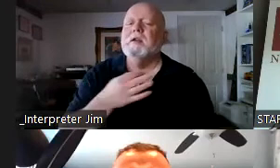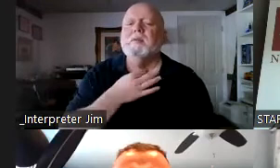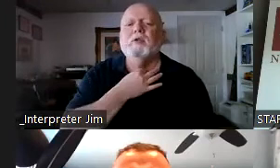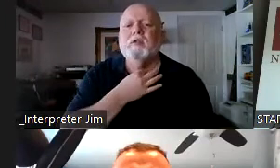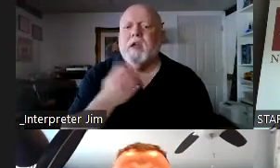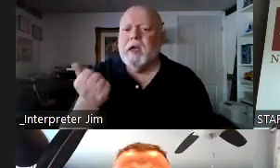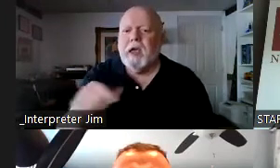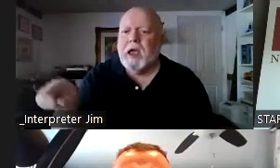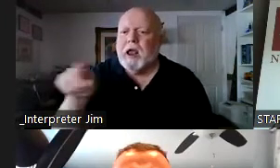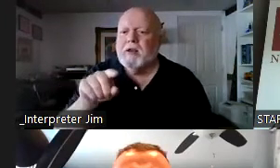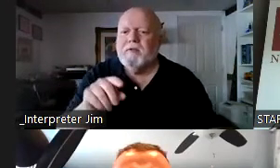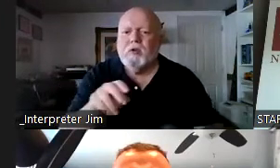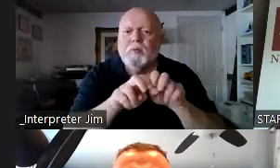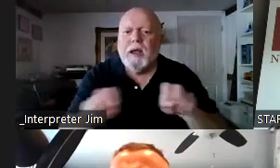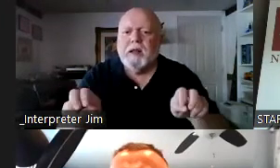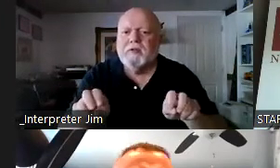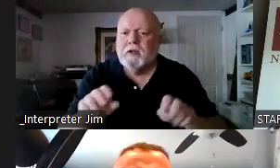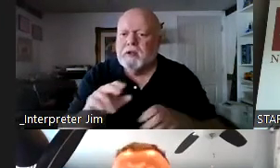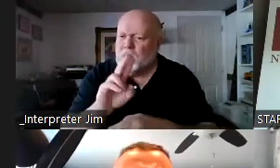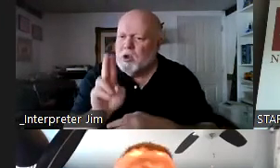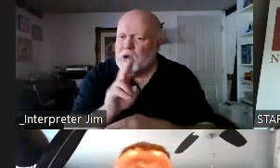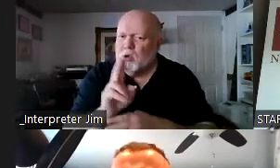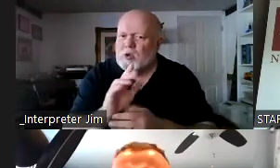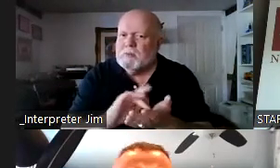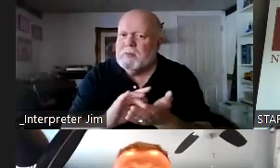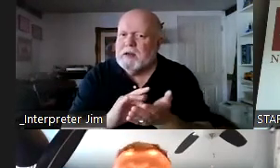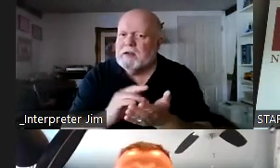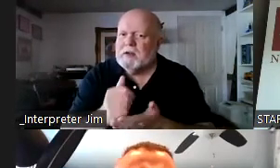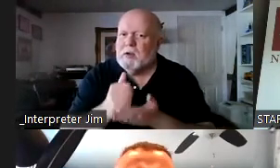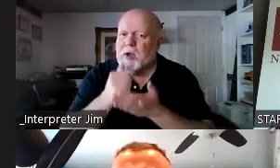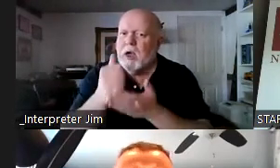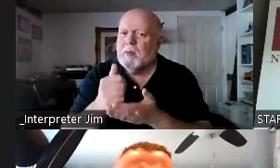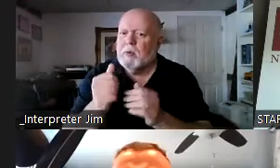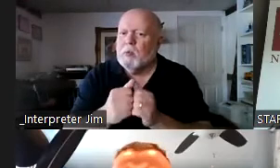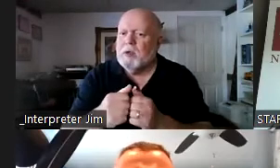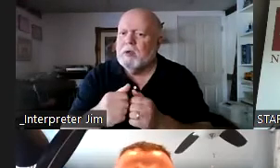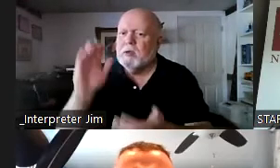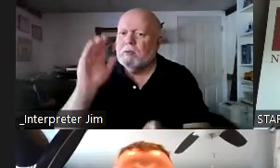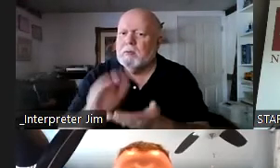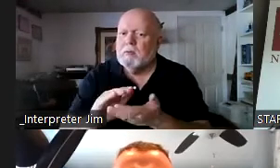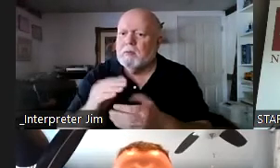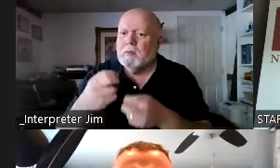used medication assisted treatment for problem gambling behavior?